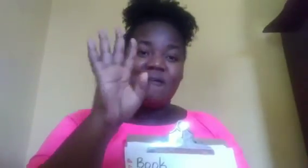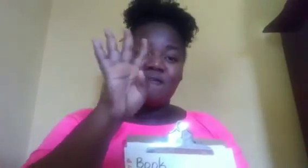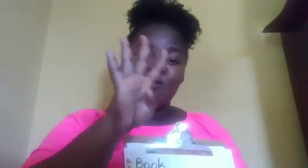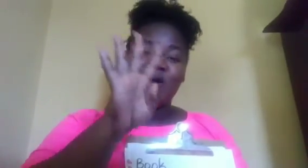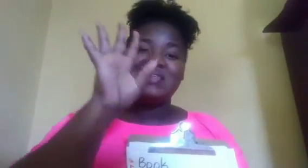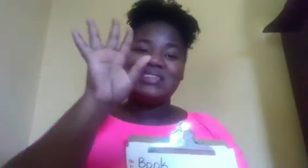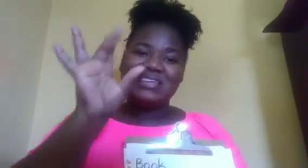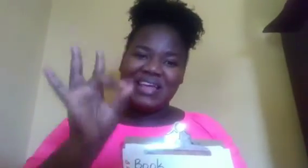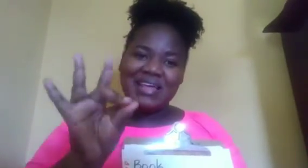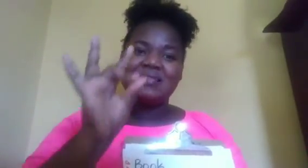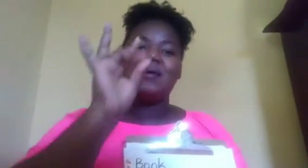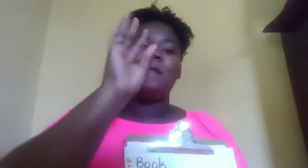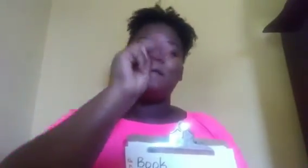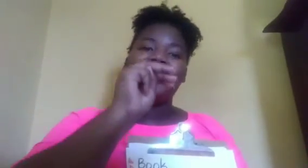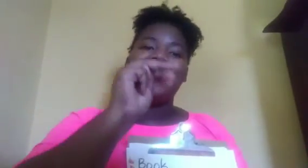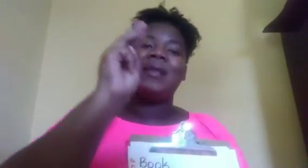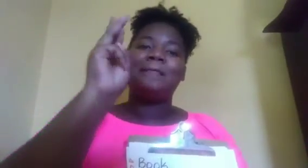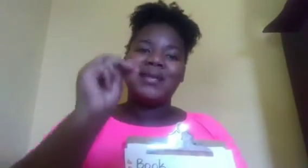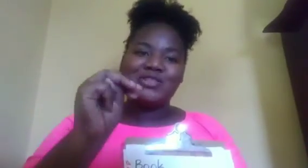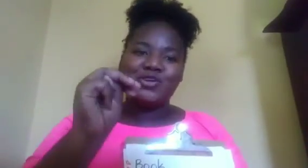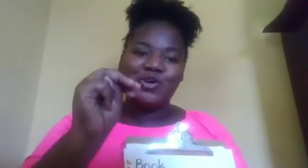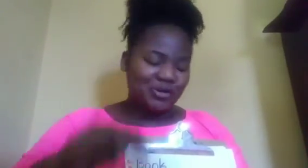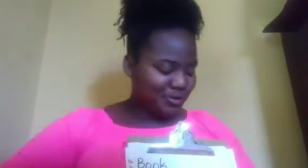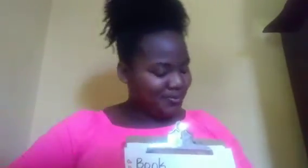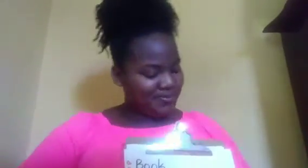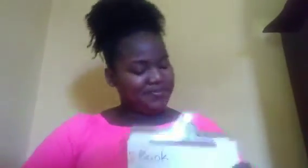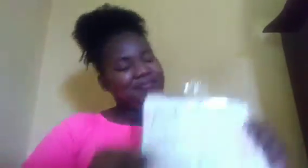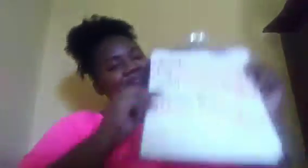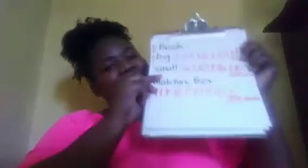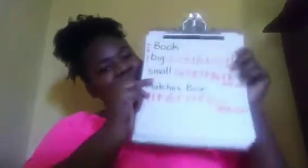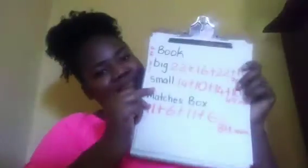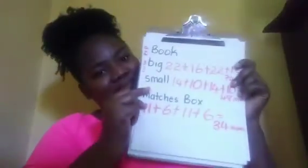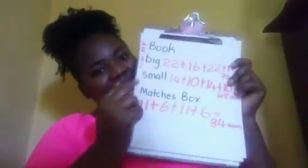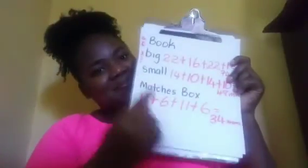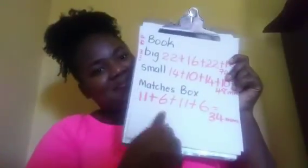millimeters. 48 millimeters.